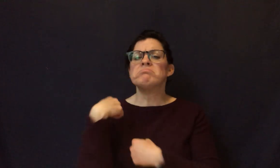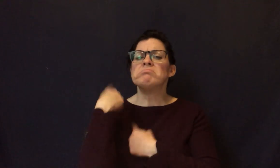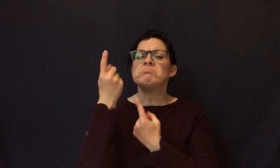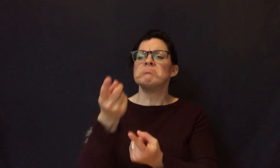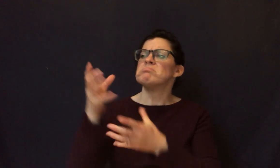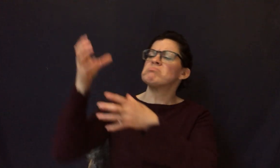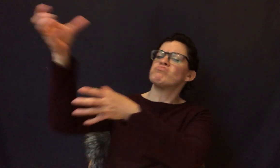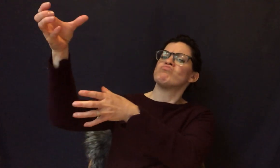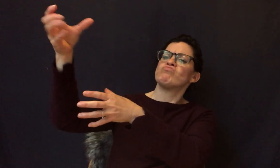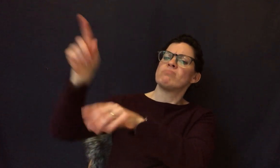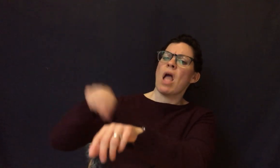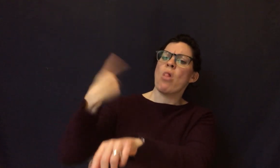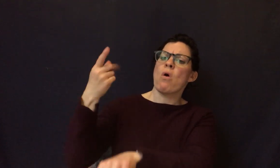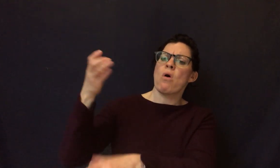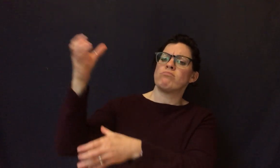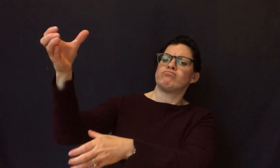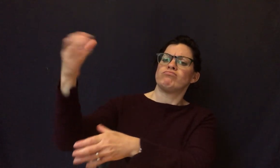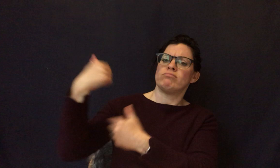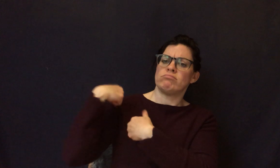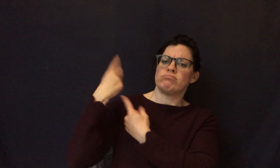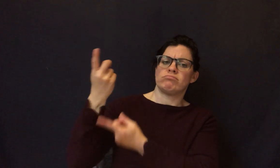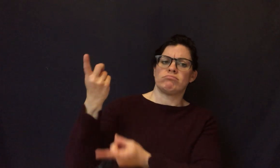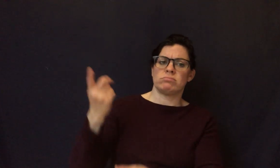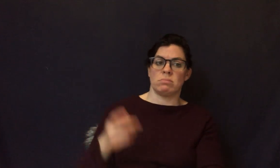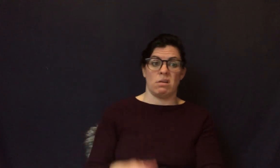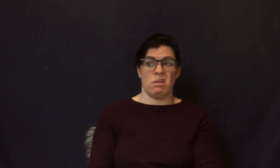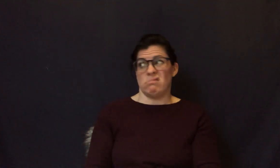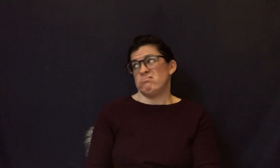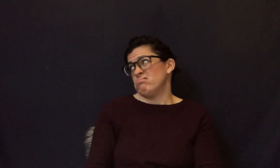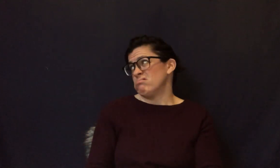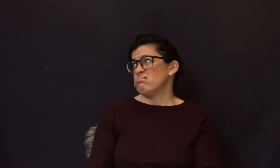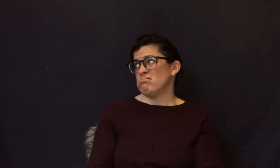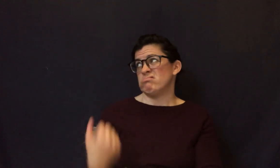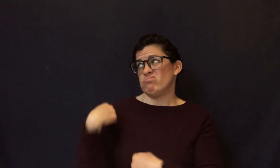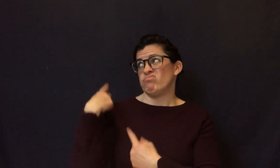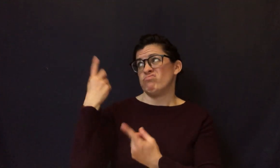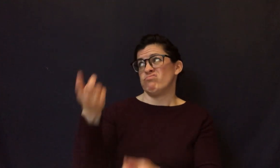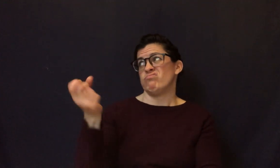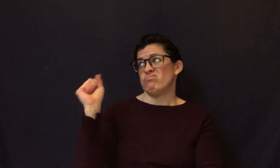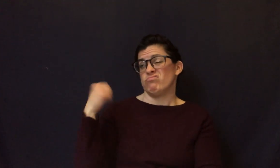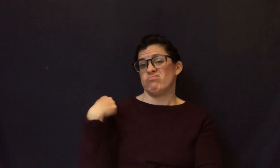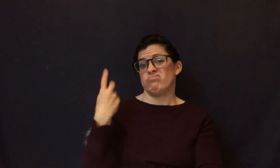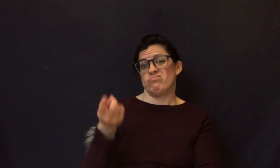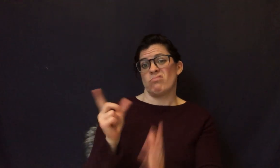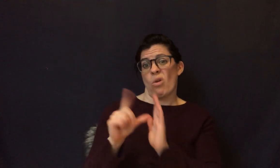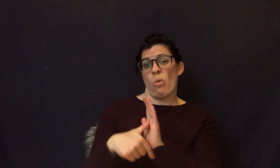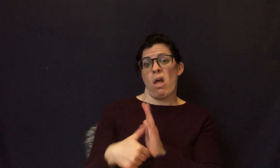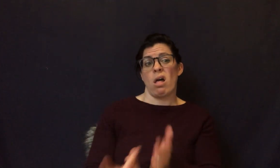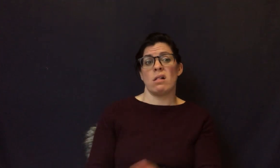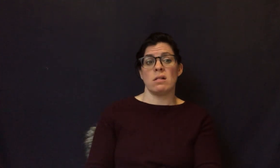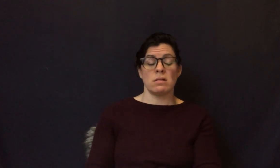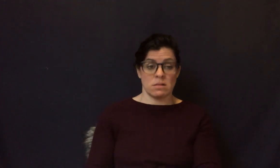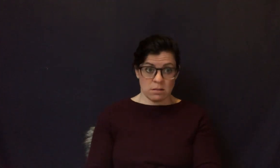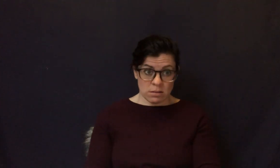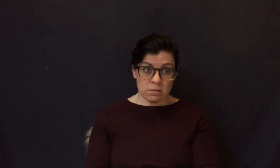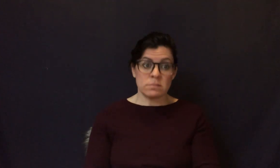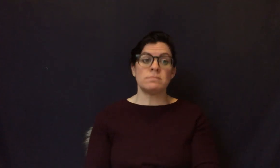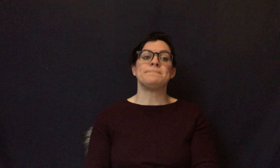Quite some time. Wait some time. Okay, first of all, you should replace them every once in a while. I think it's 5 or 6 years. But let's do it this way.